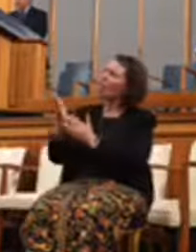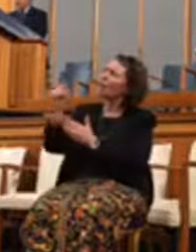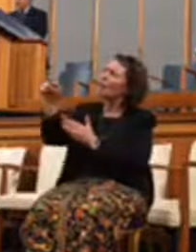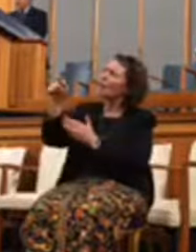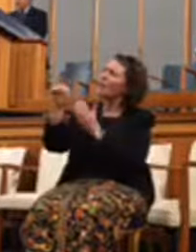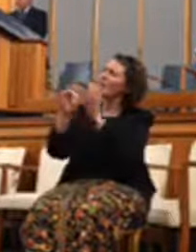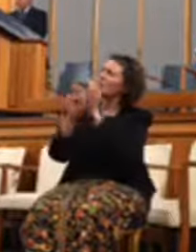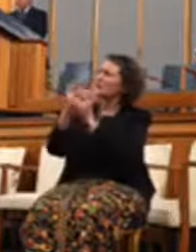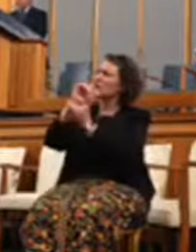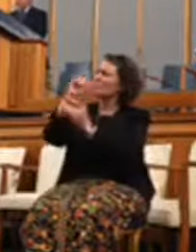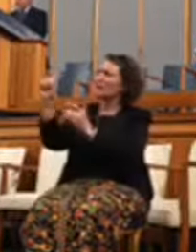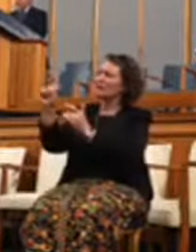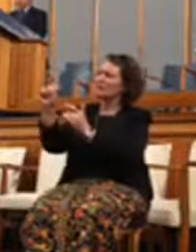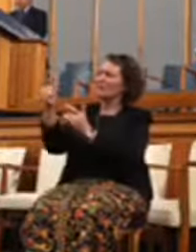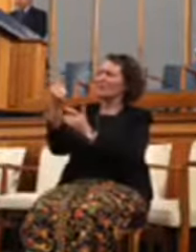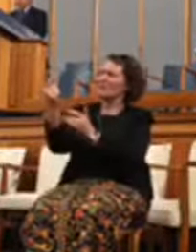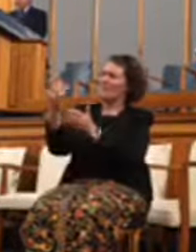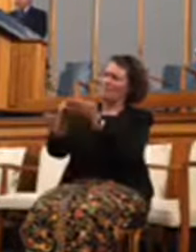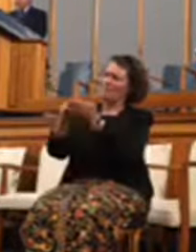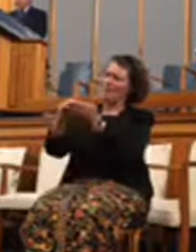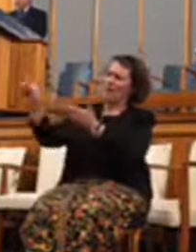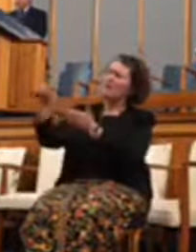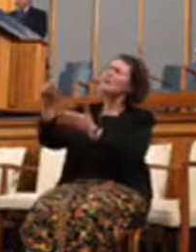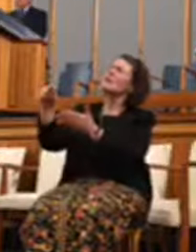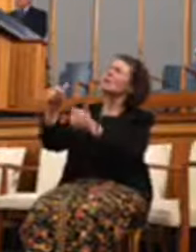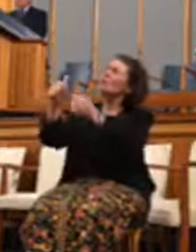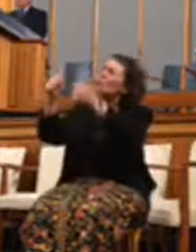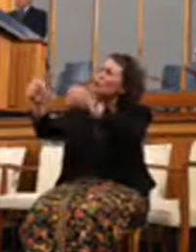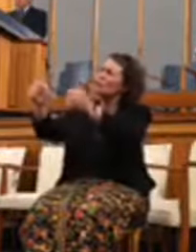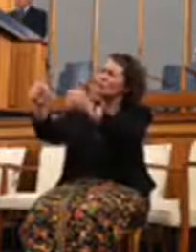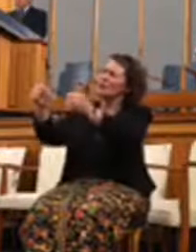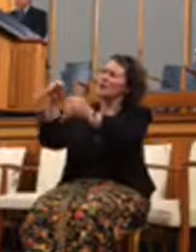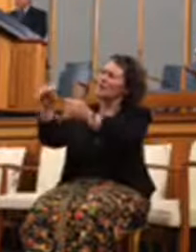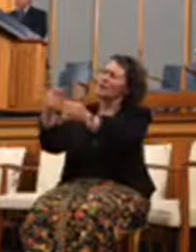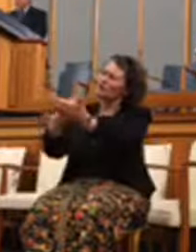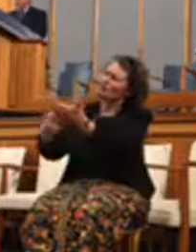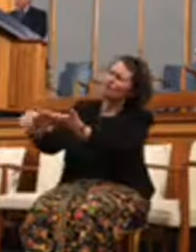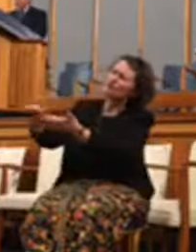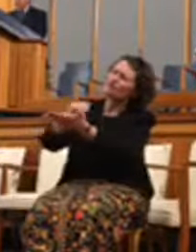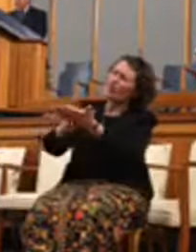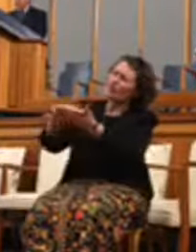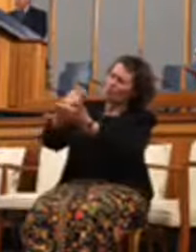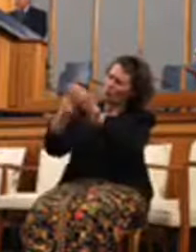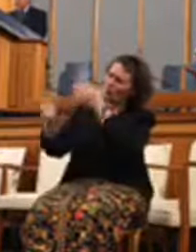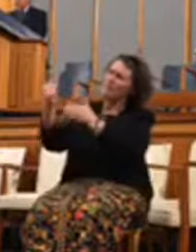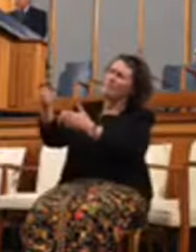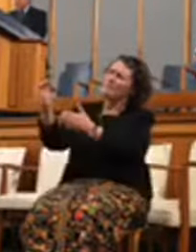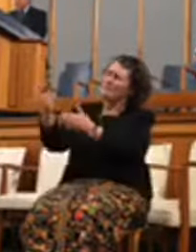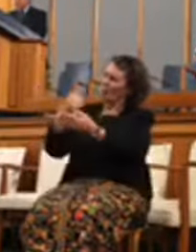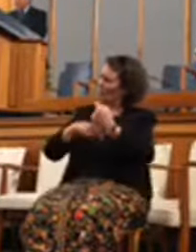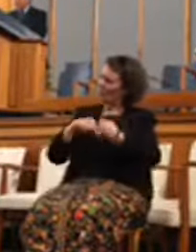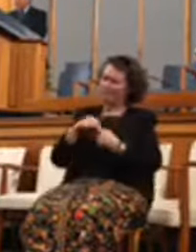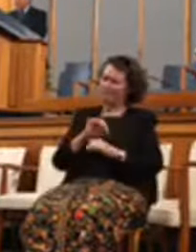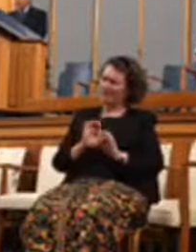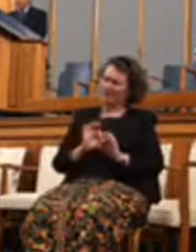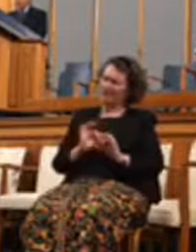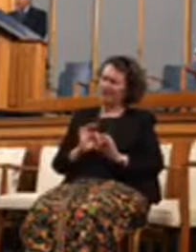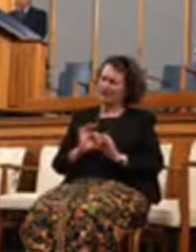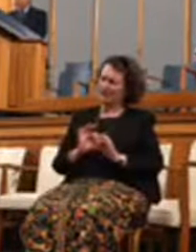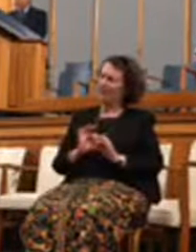price. And now he is sitting at the right hand of God in the heavenly places